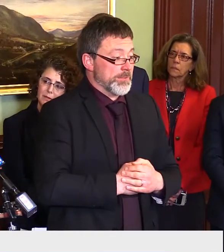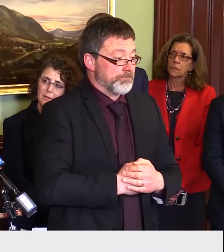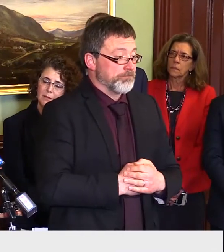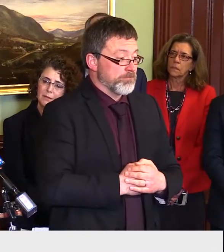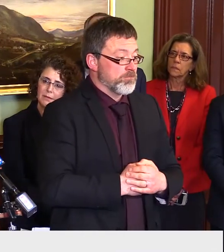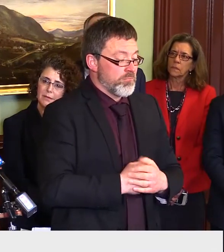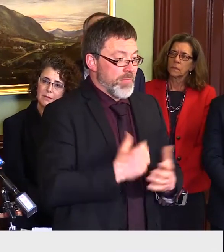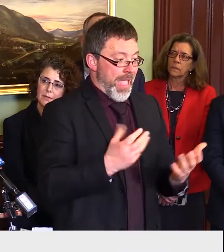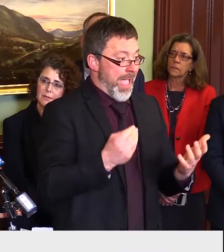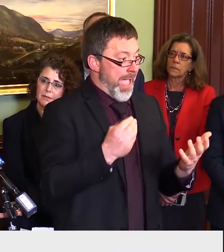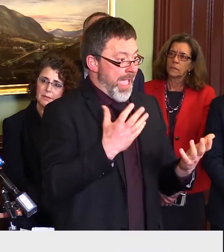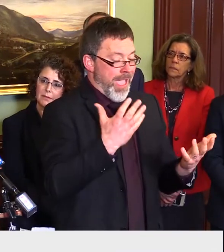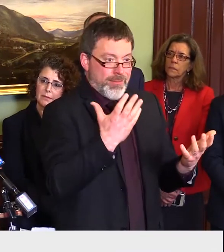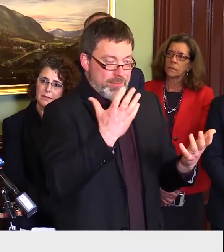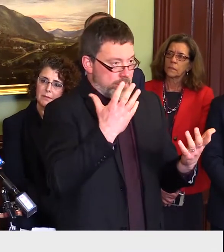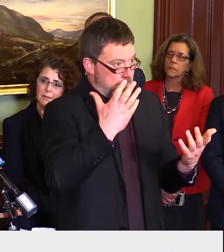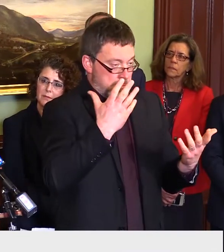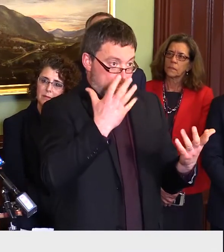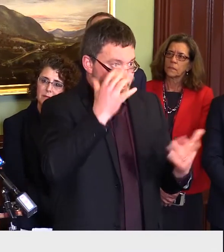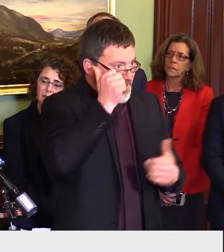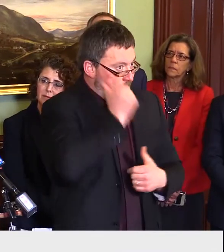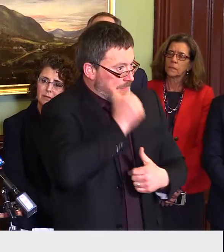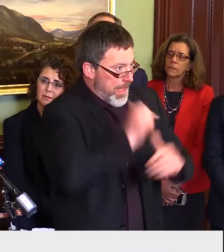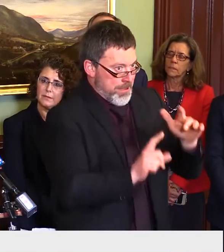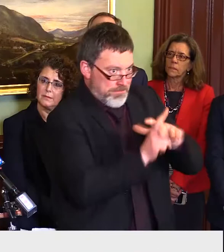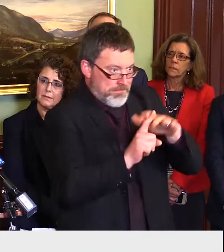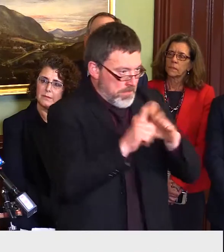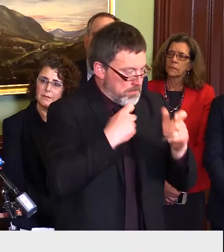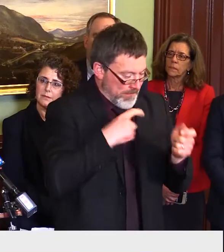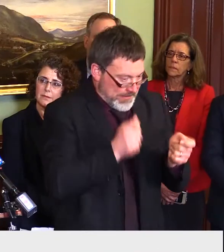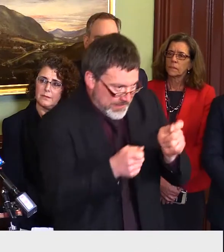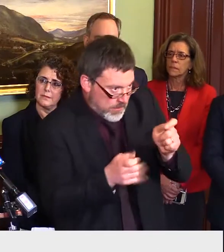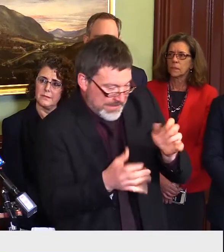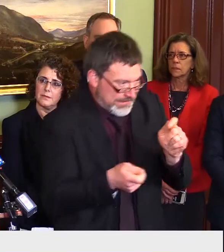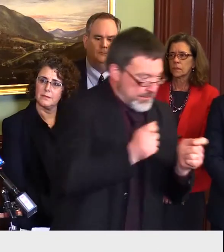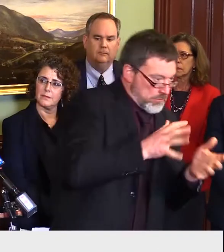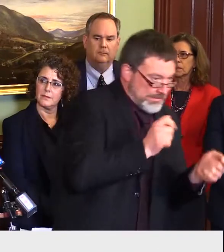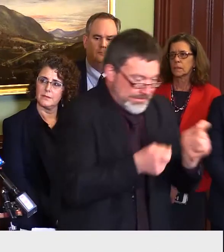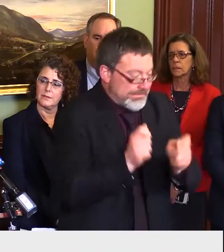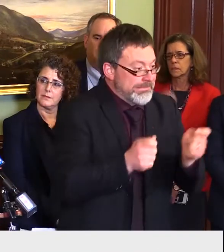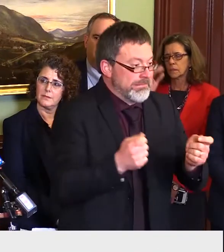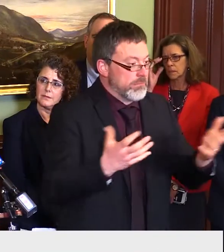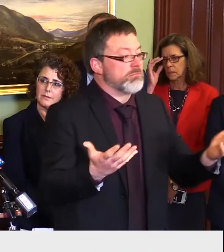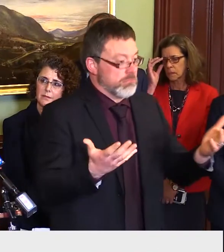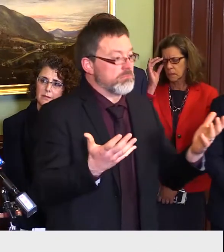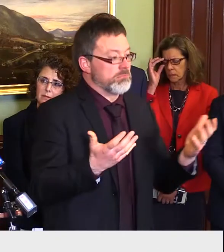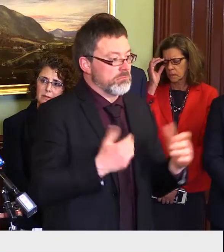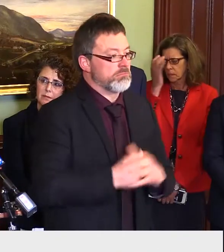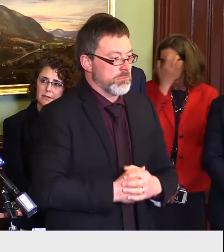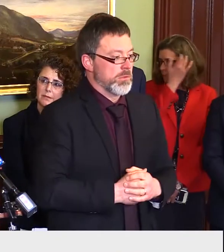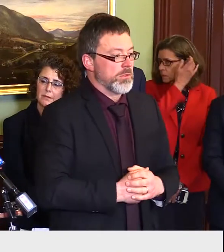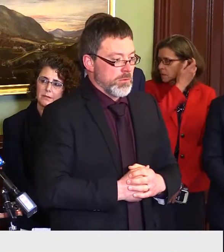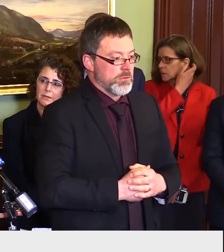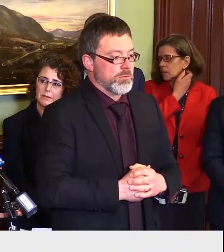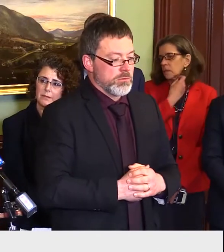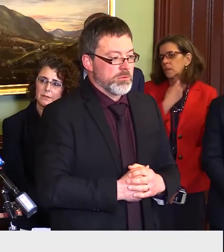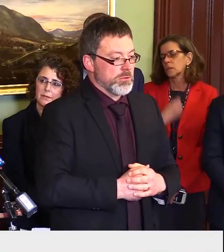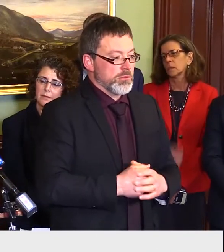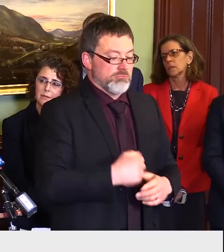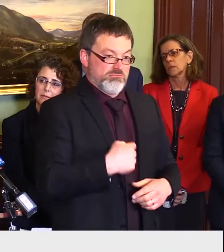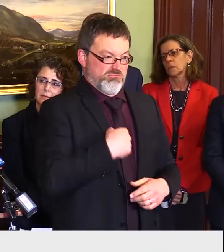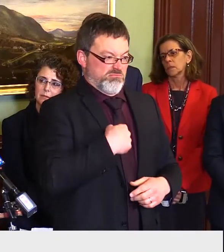compassion and commitment of our people and communities will see us through. We have to rise